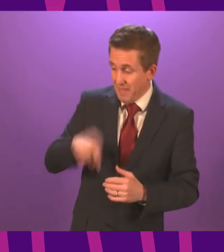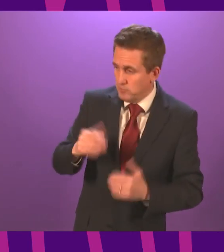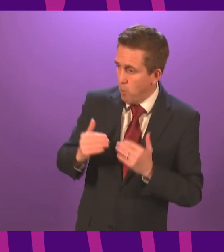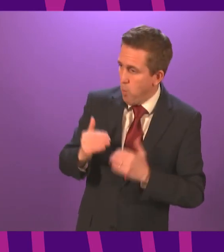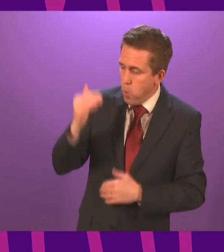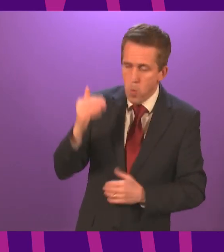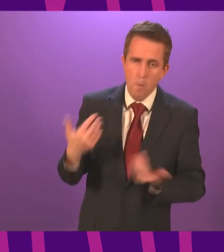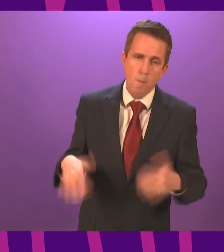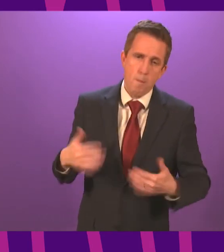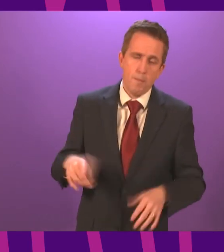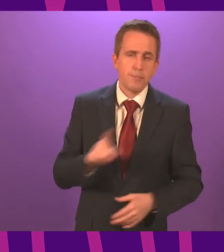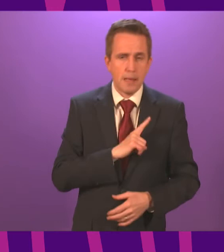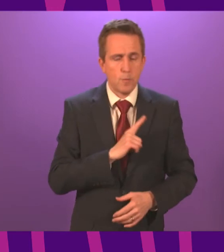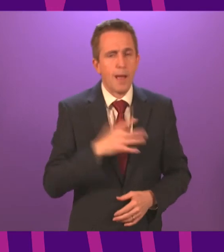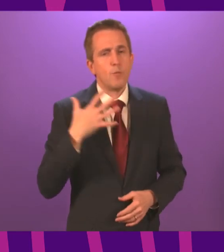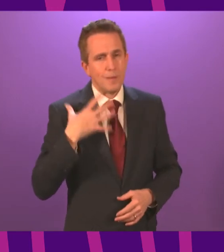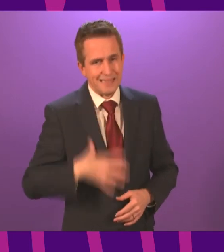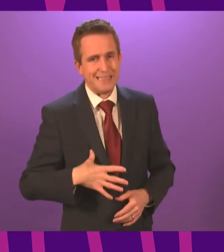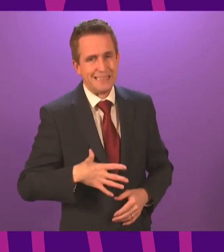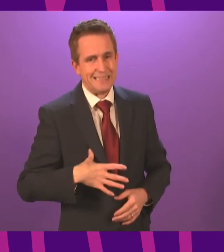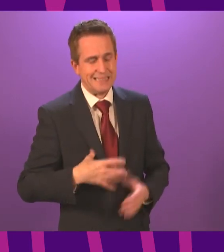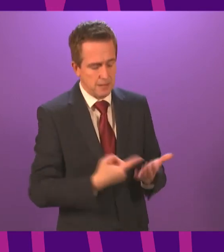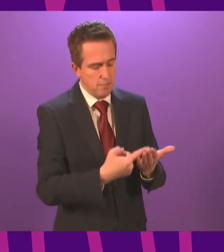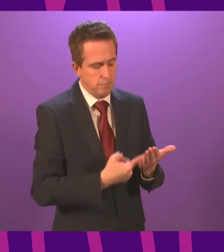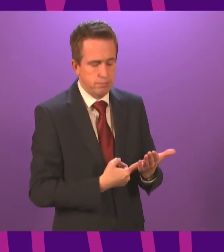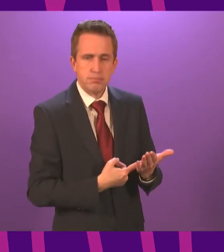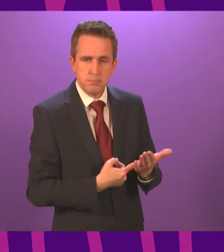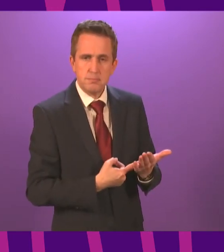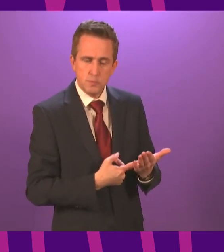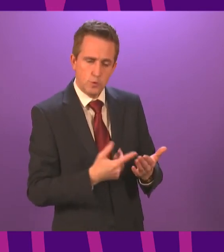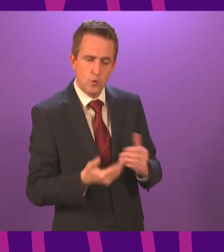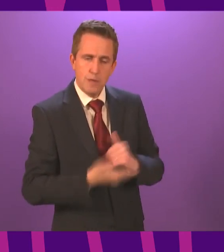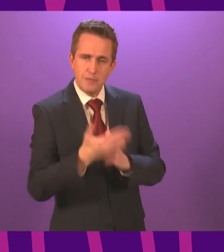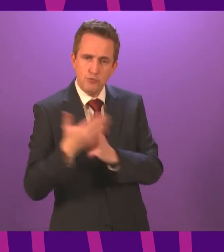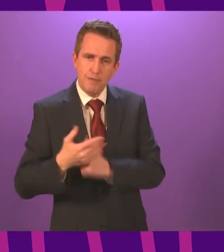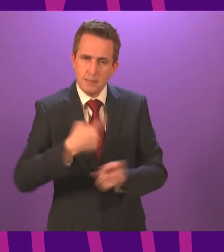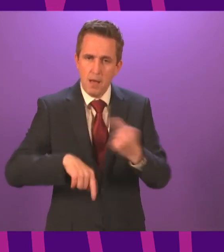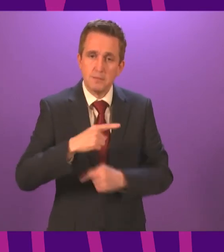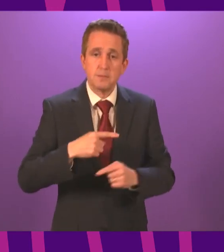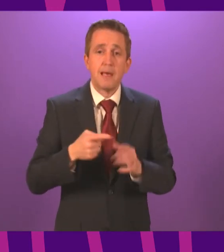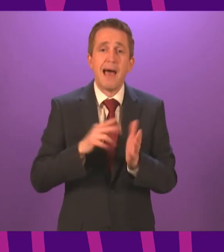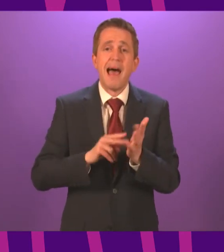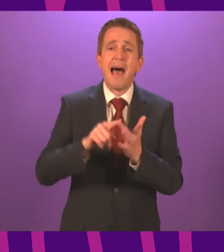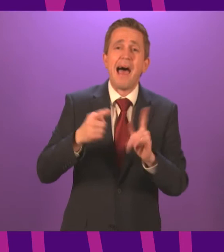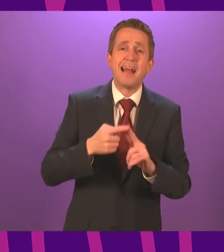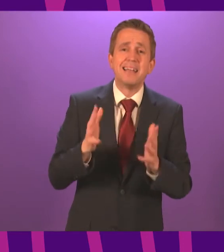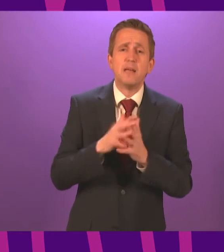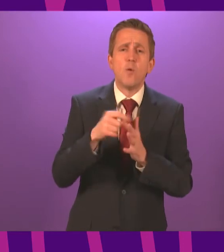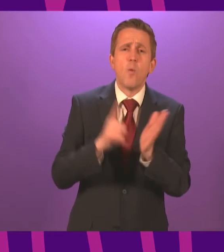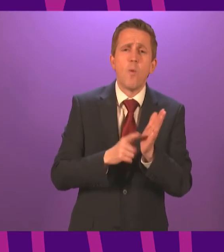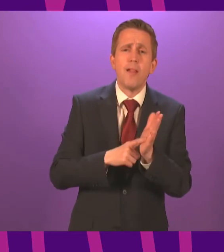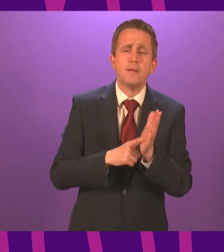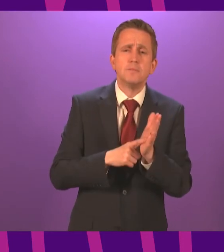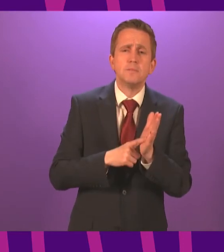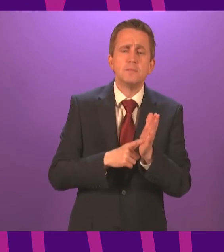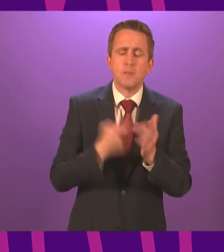any sort are necessary. Annie Wells highlighted the mental health issues being faced by many, and that